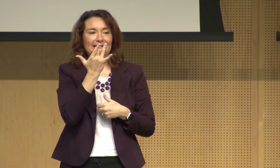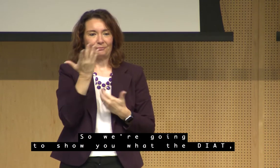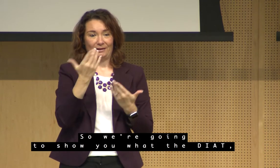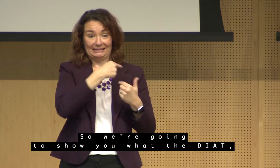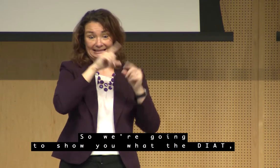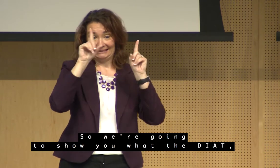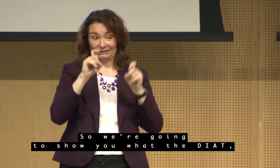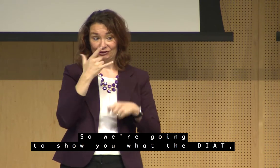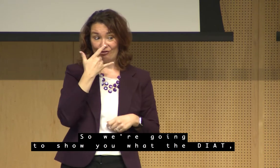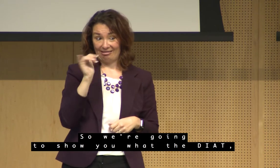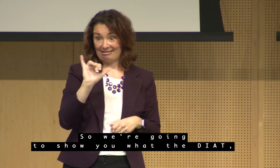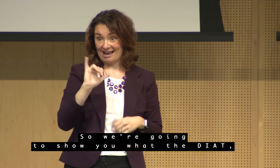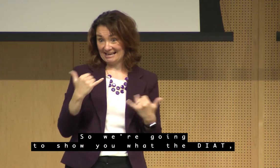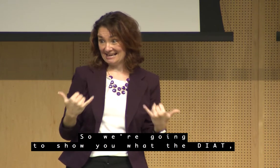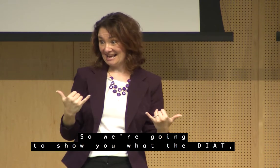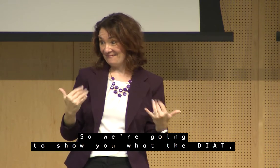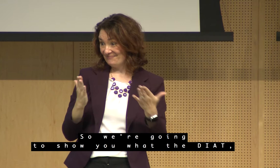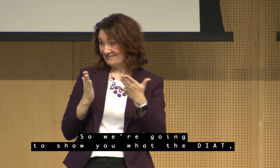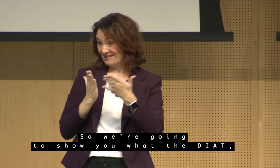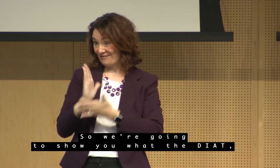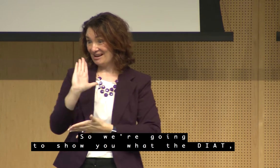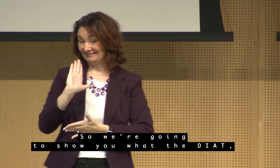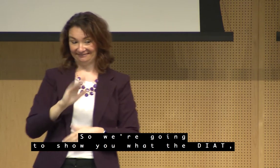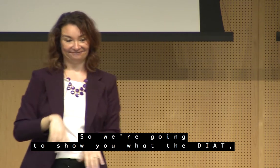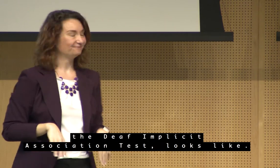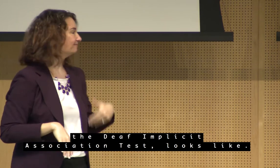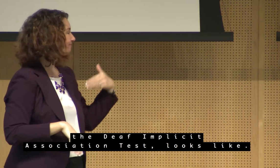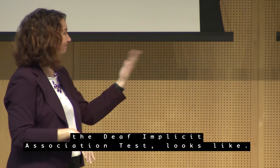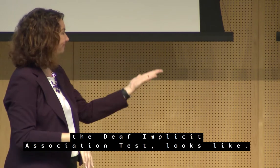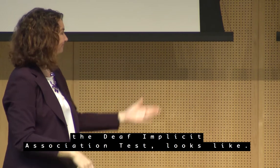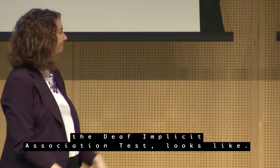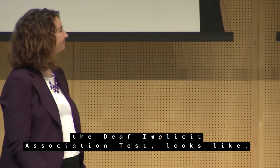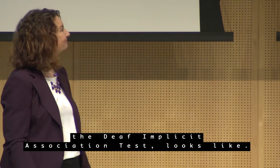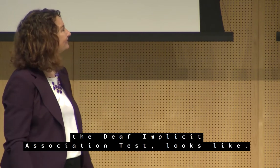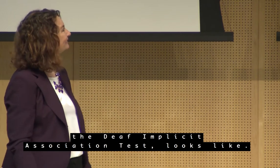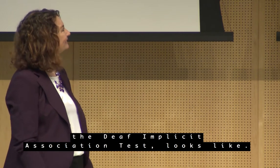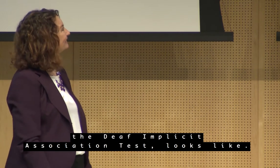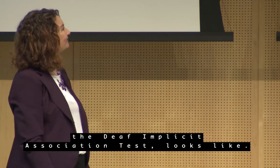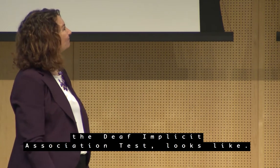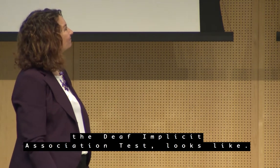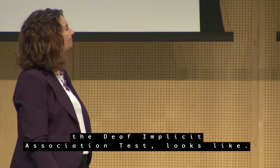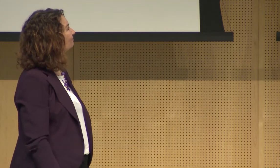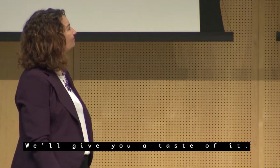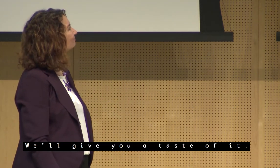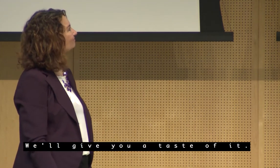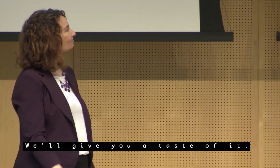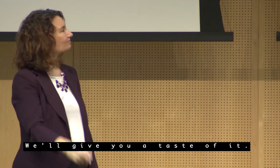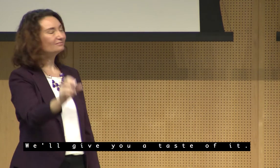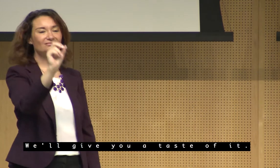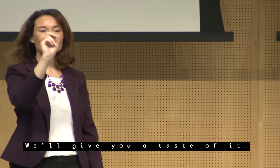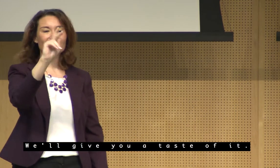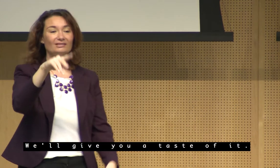So we're going to show you what the DIAT, the Death Implicit Association test, looks like. We'll give you a taste of it.